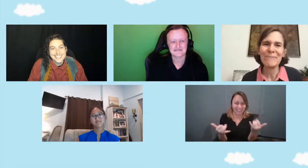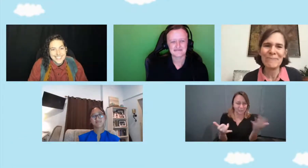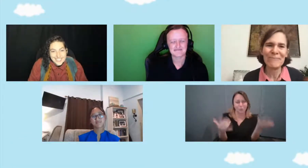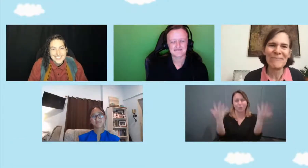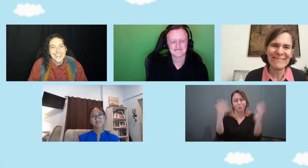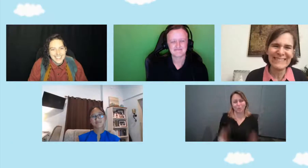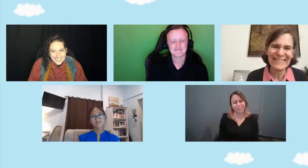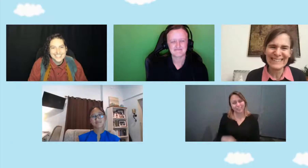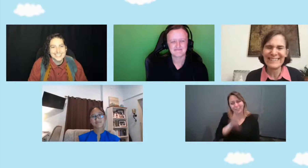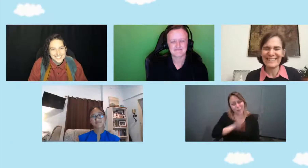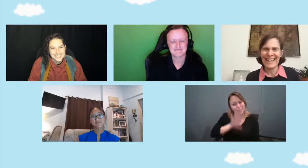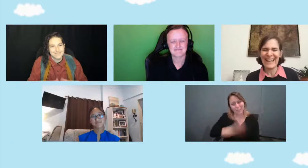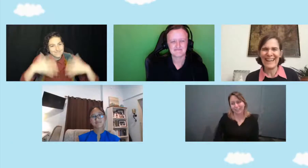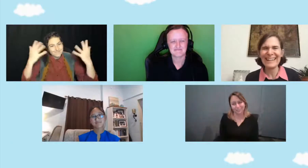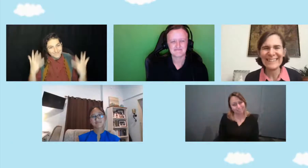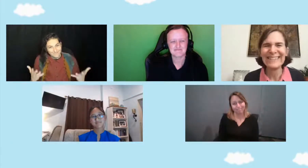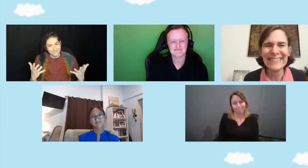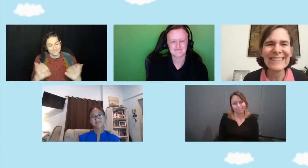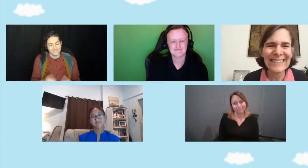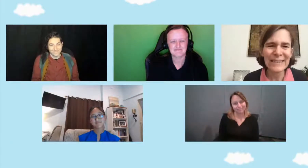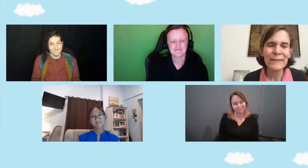frustrating.